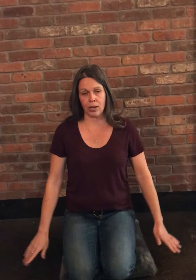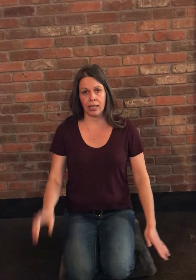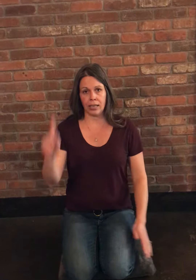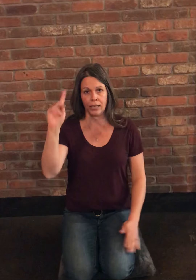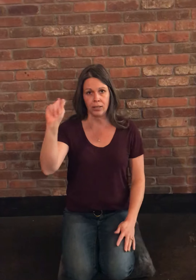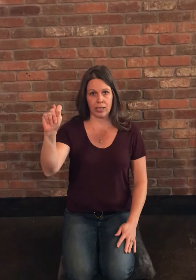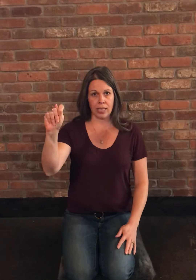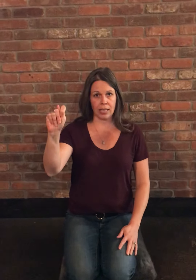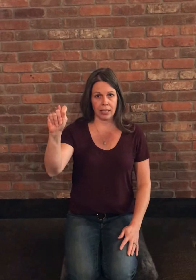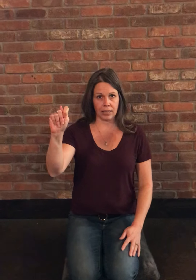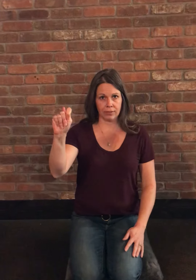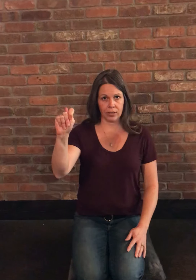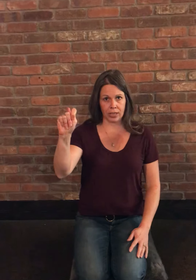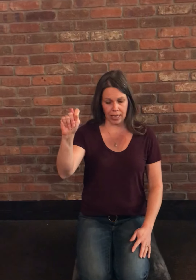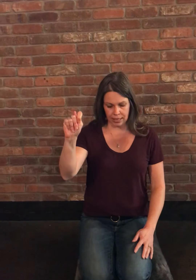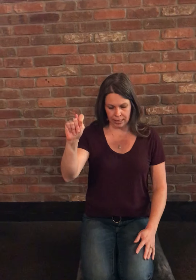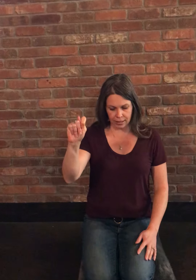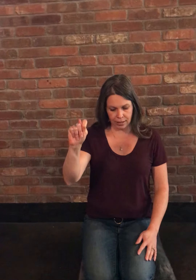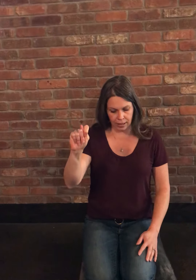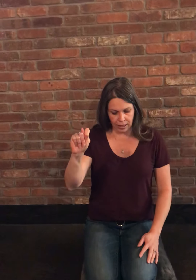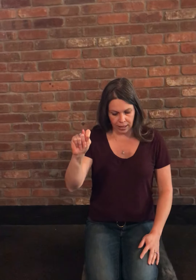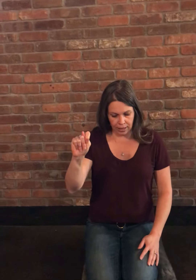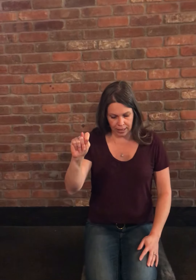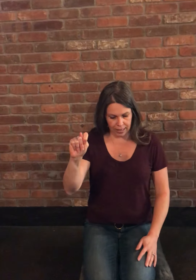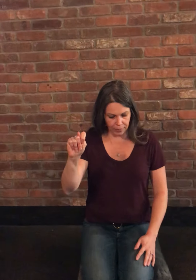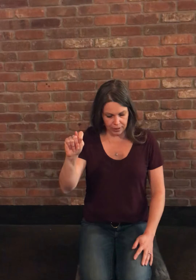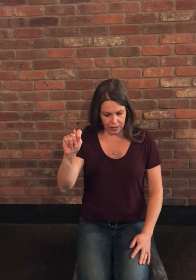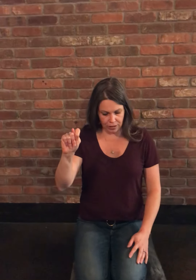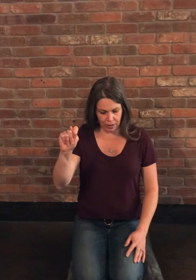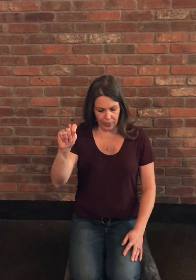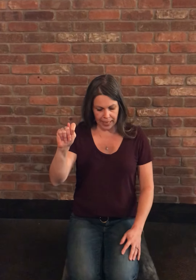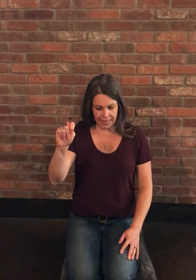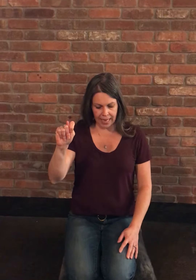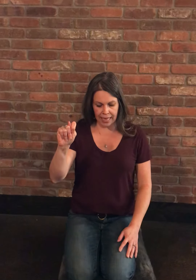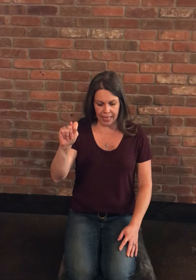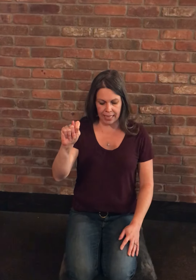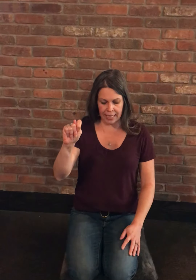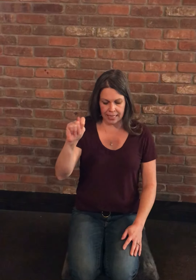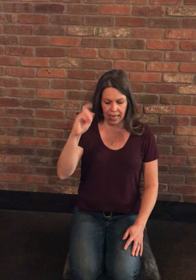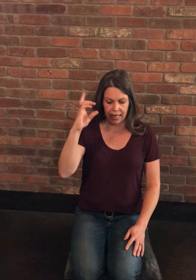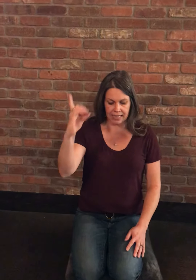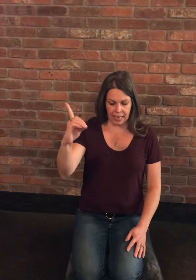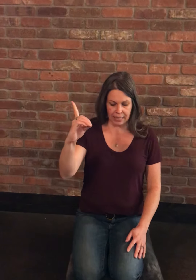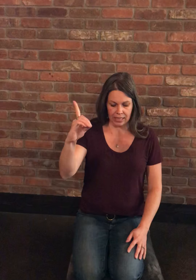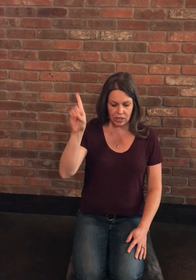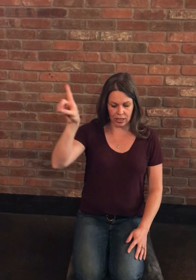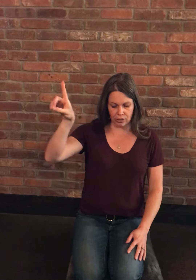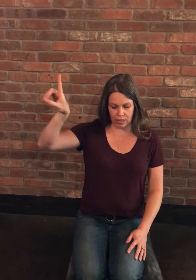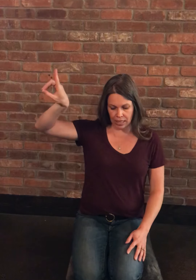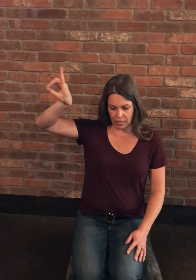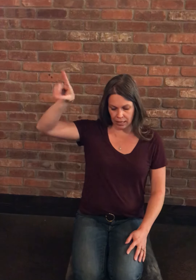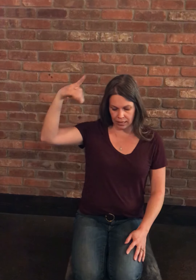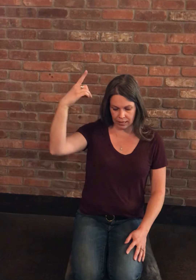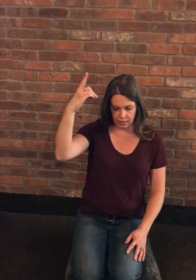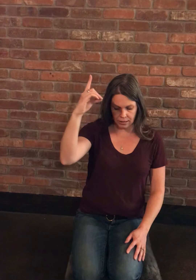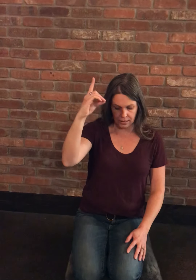destroyed and another T here for Titus. Here's temple destroyed by Titus. Diocletian, do a D